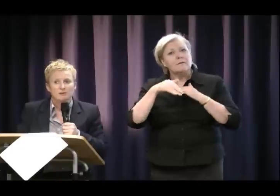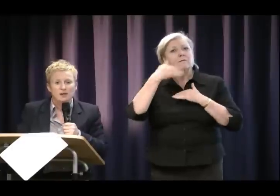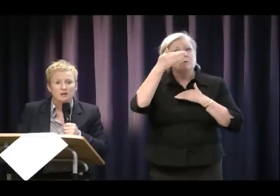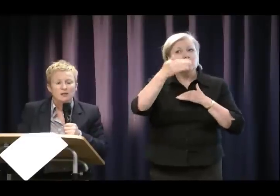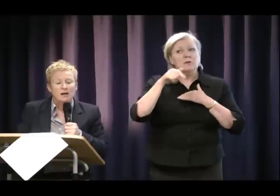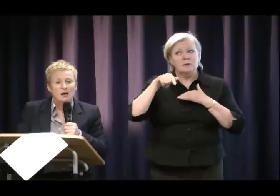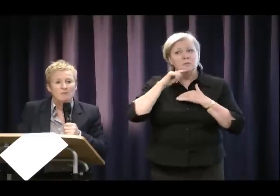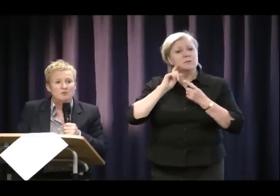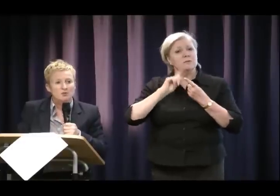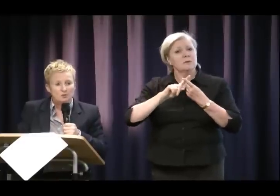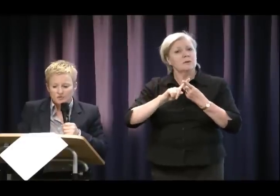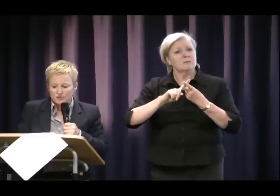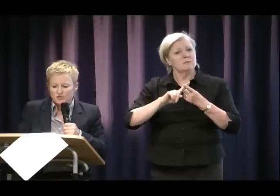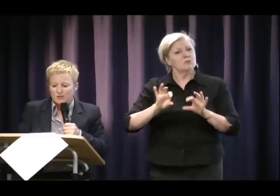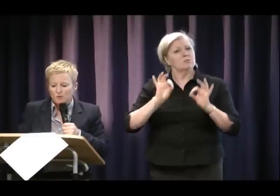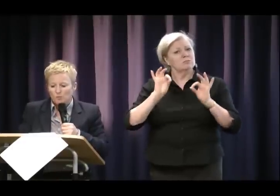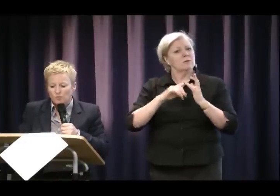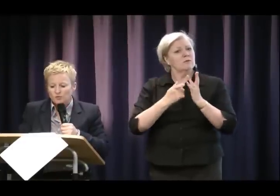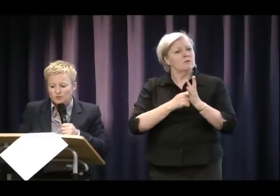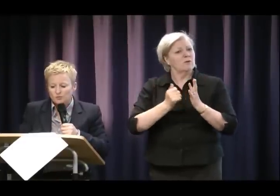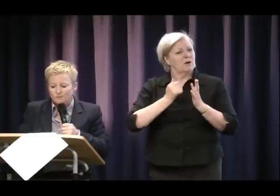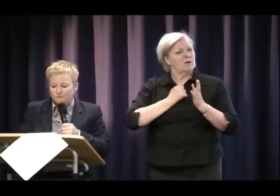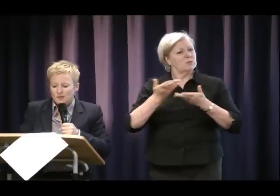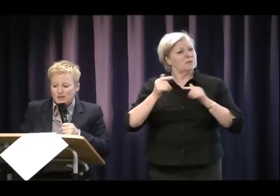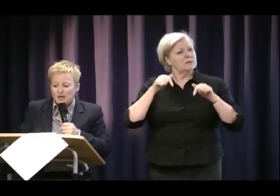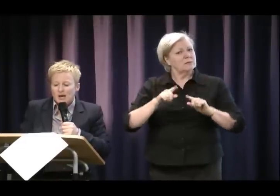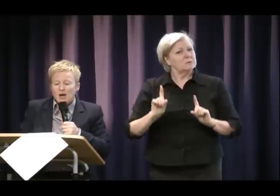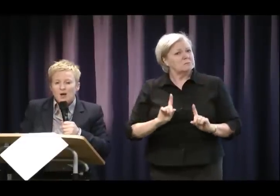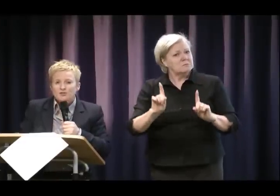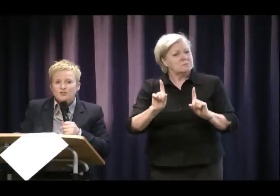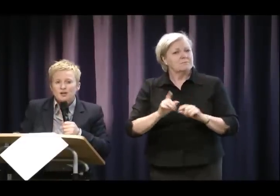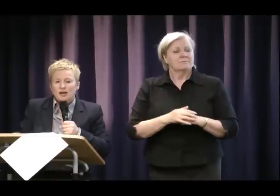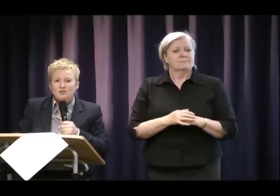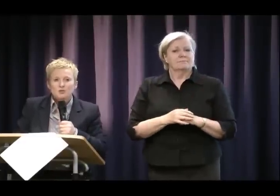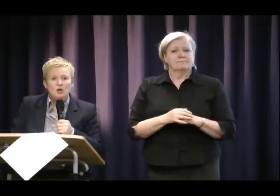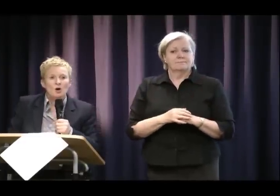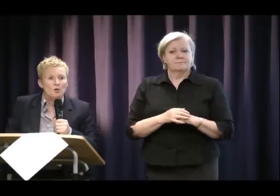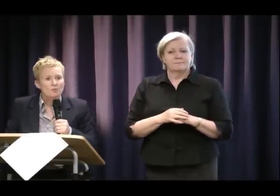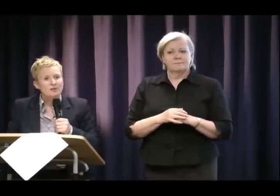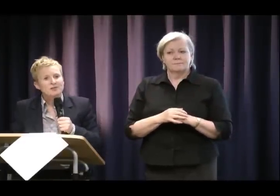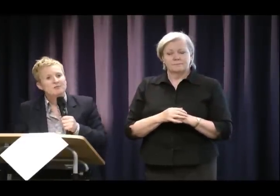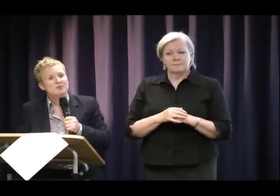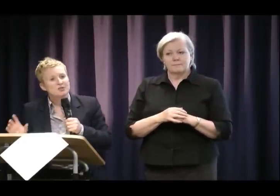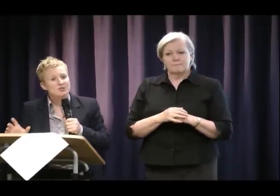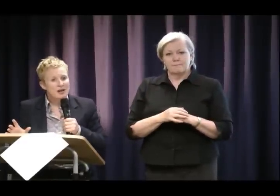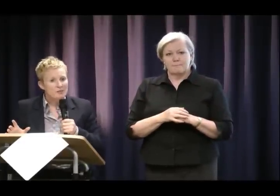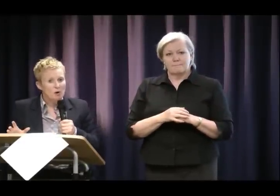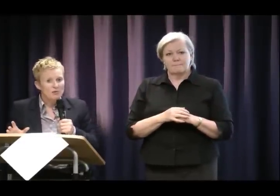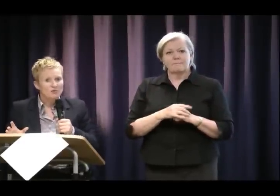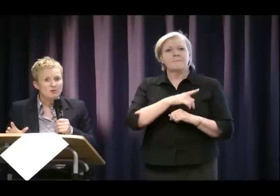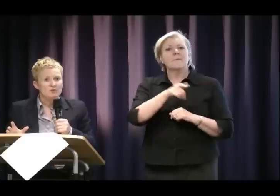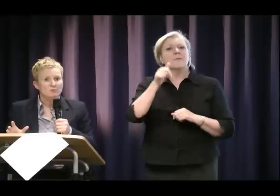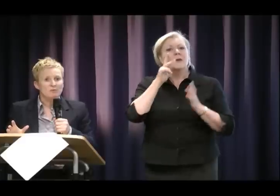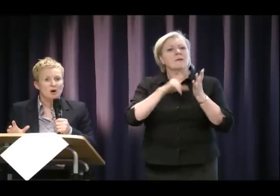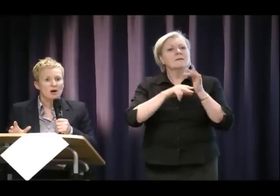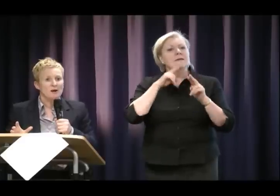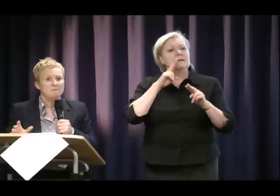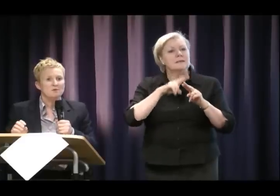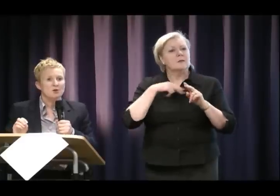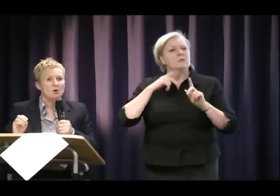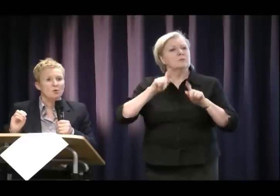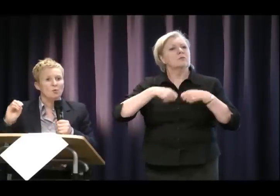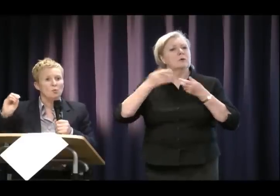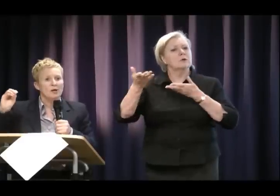to deliver the services that we want to. As you know, VicDev is a statewide service